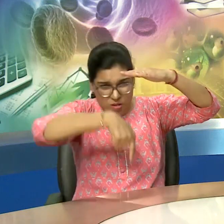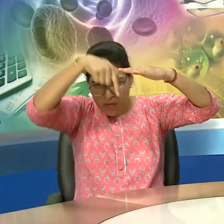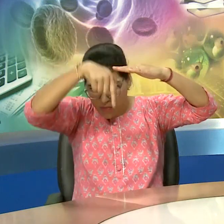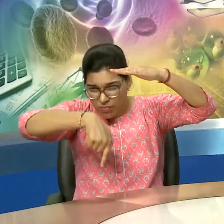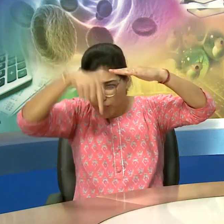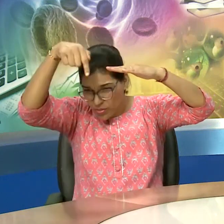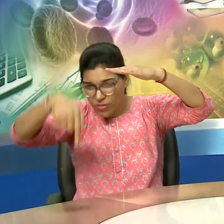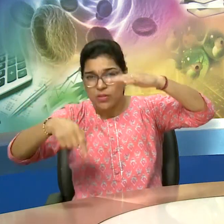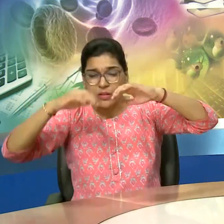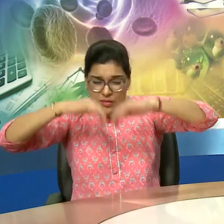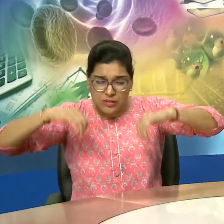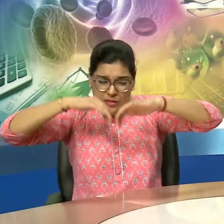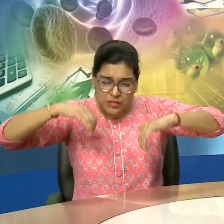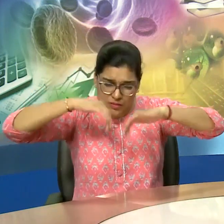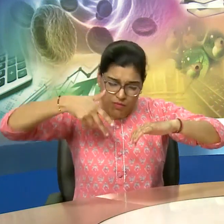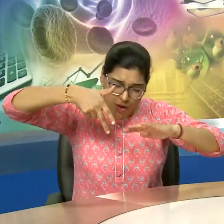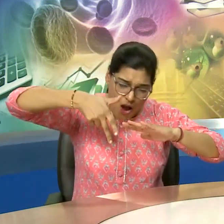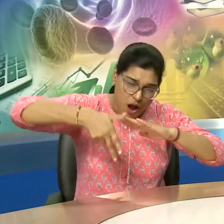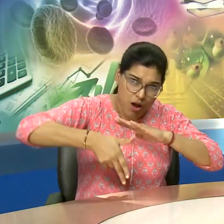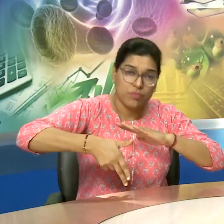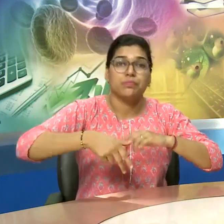You can see an image on the screen.